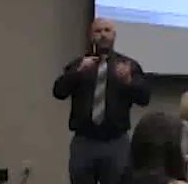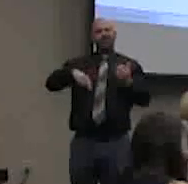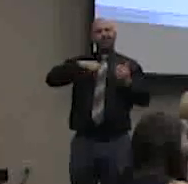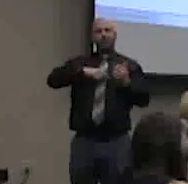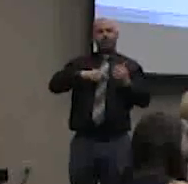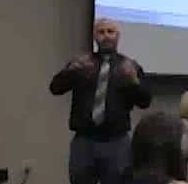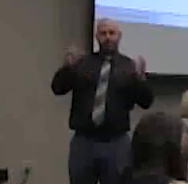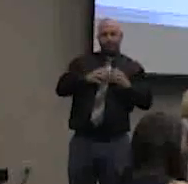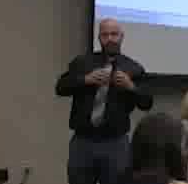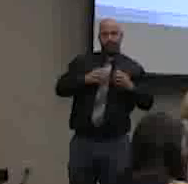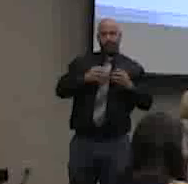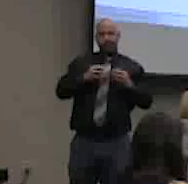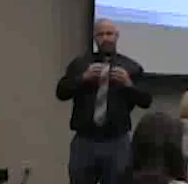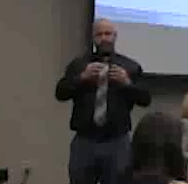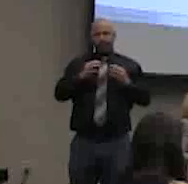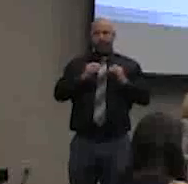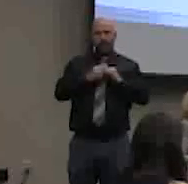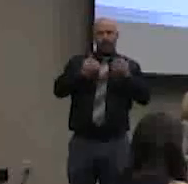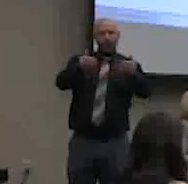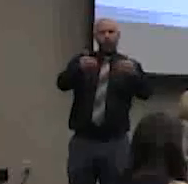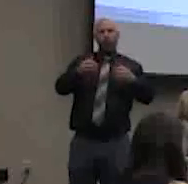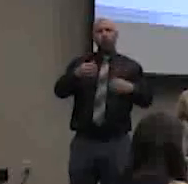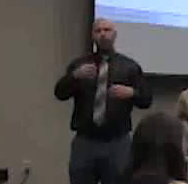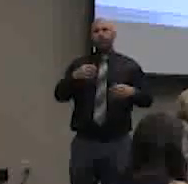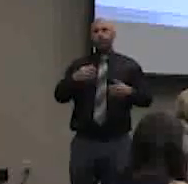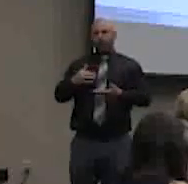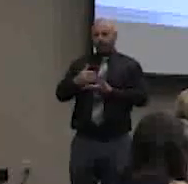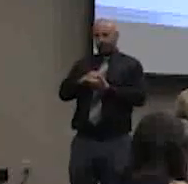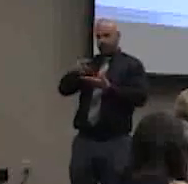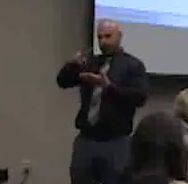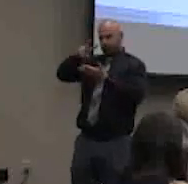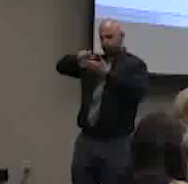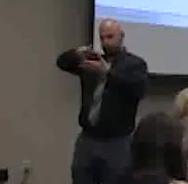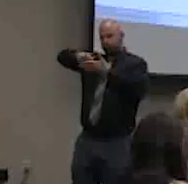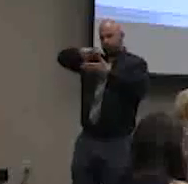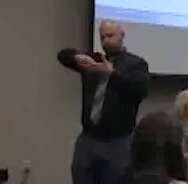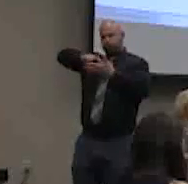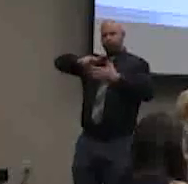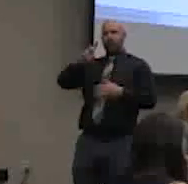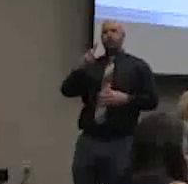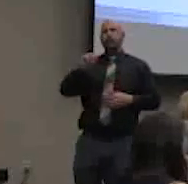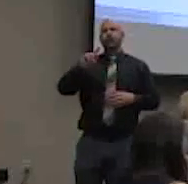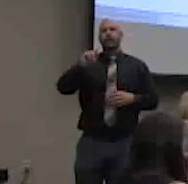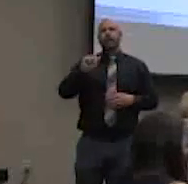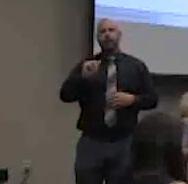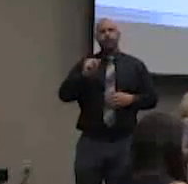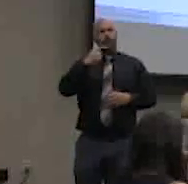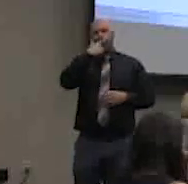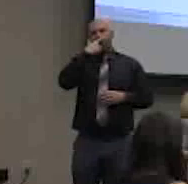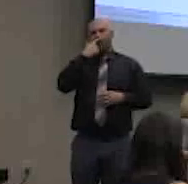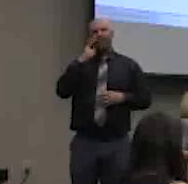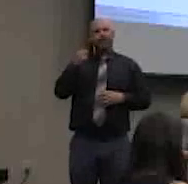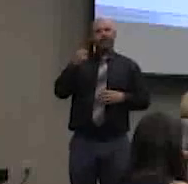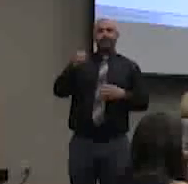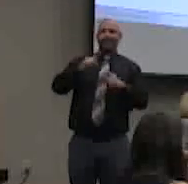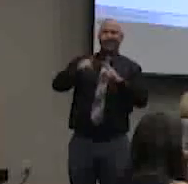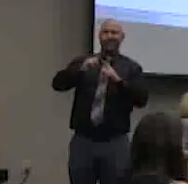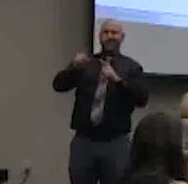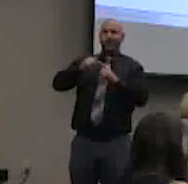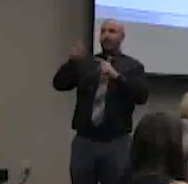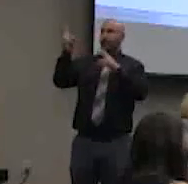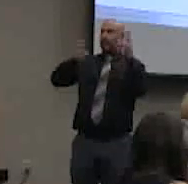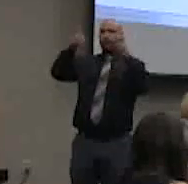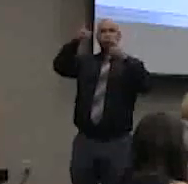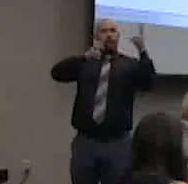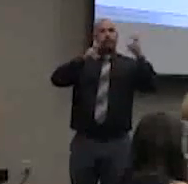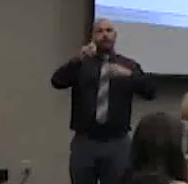and really gather the data we have, because there's data, there's all sorts of different sources of data, and as you know,